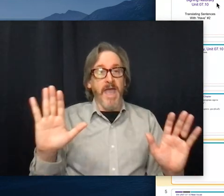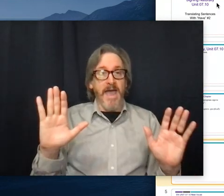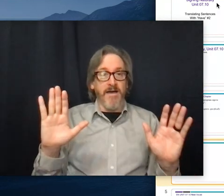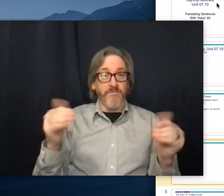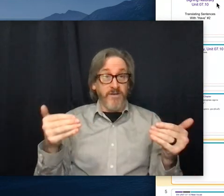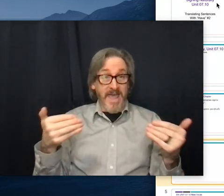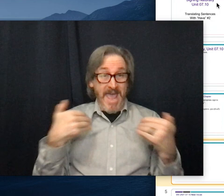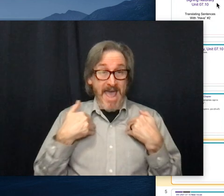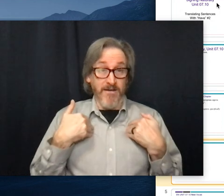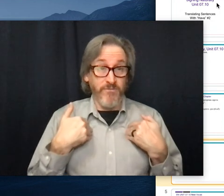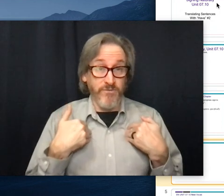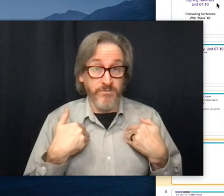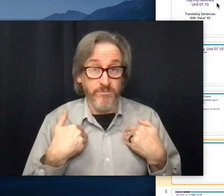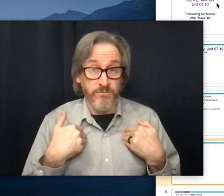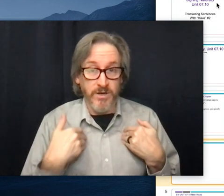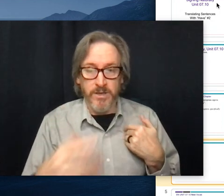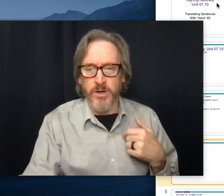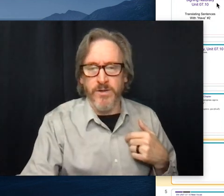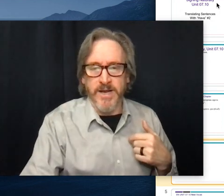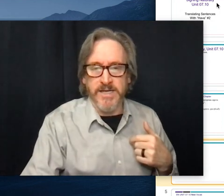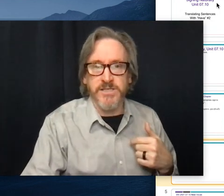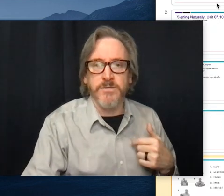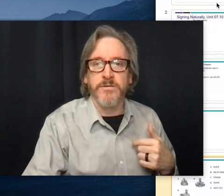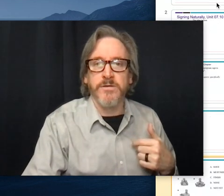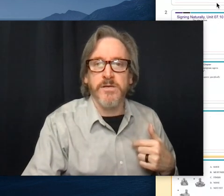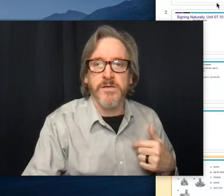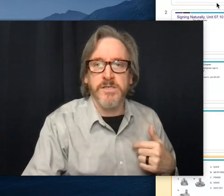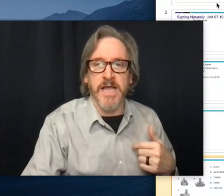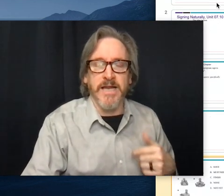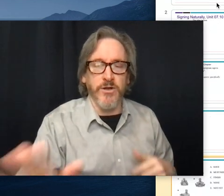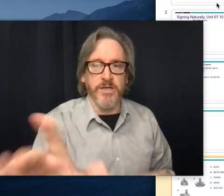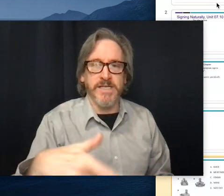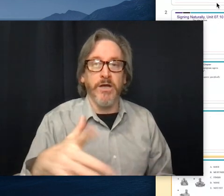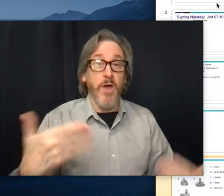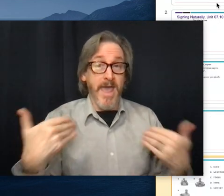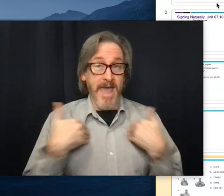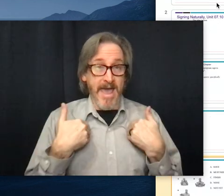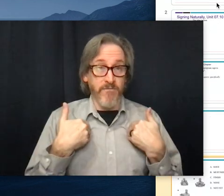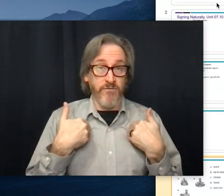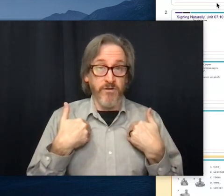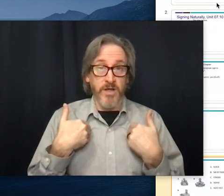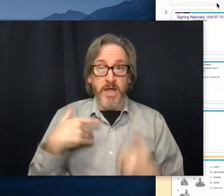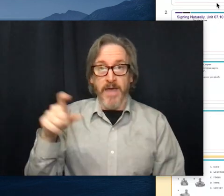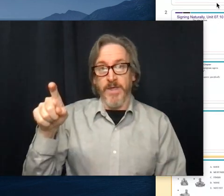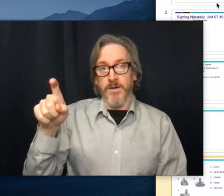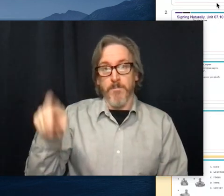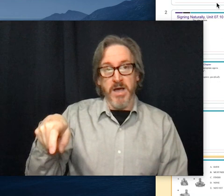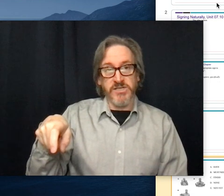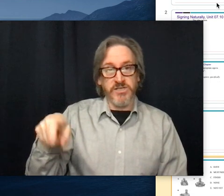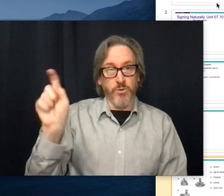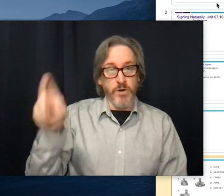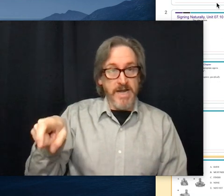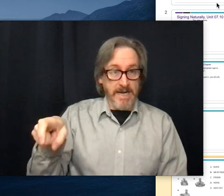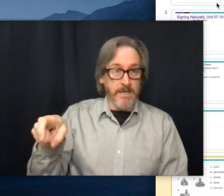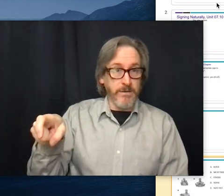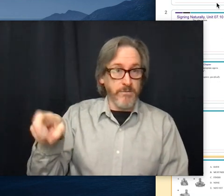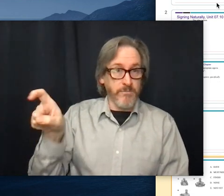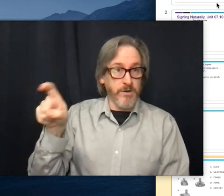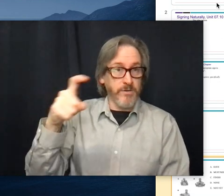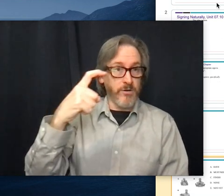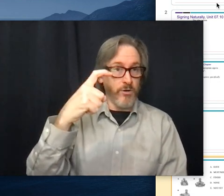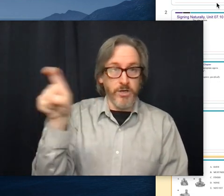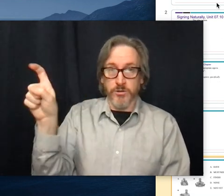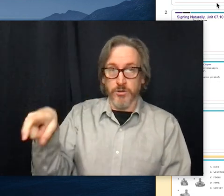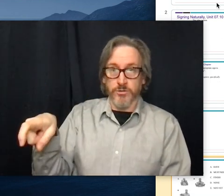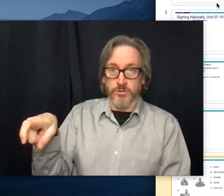So we have. Let me go to the next slide and you can see have, and then must or need,